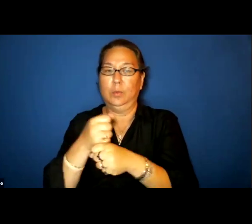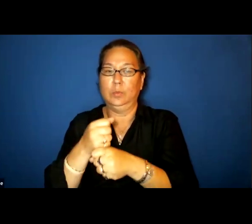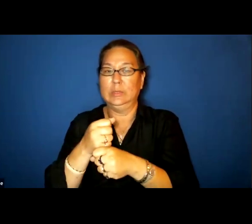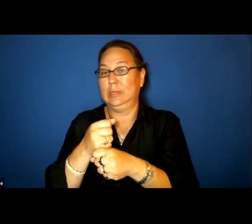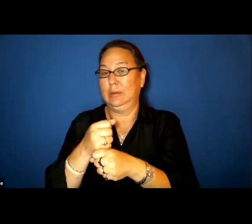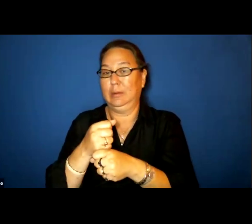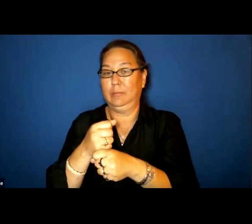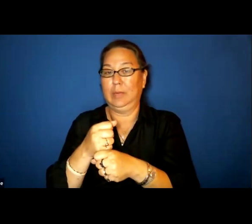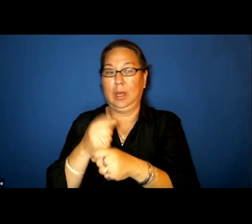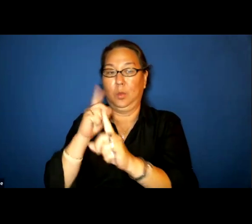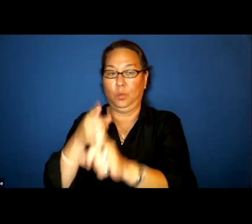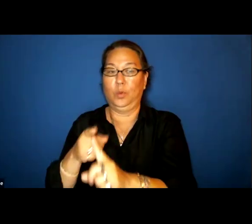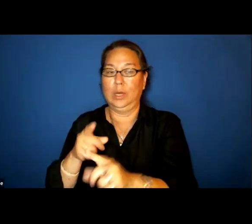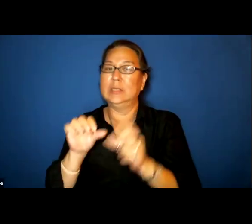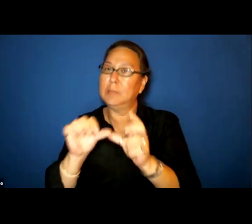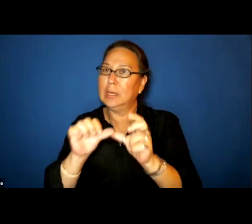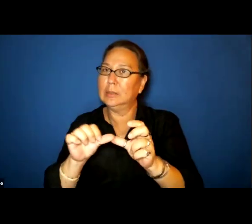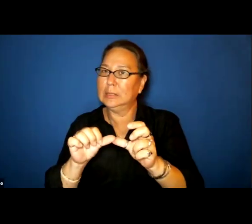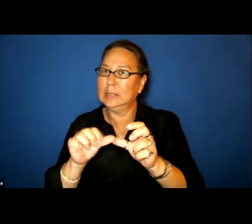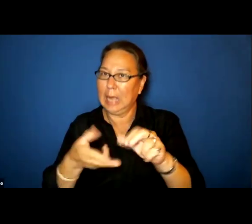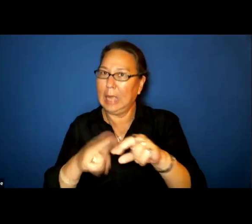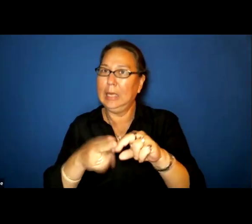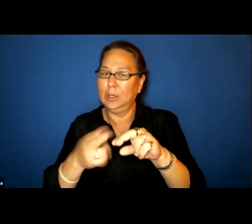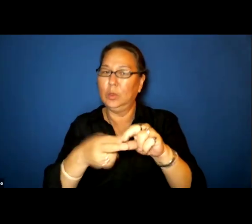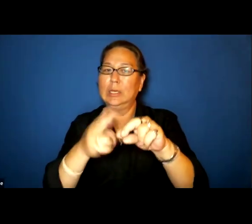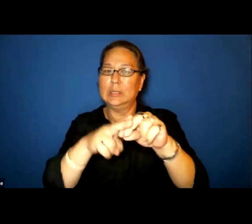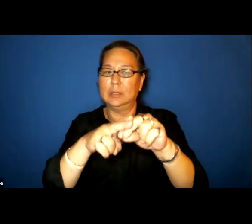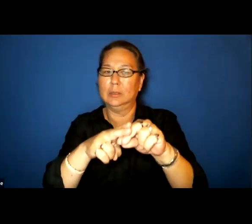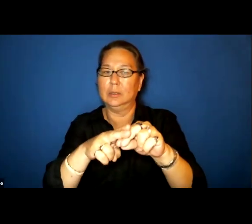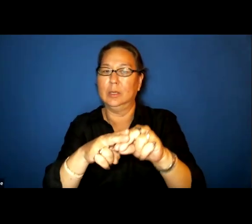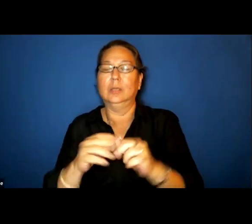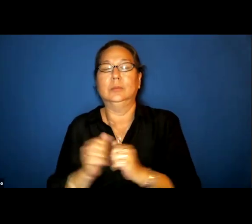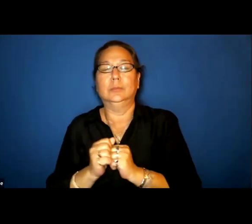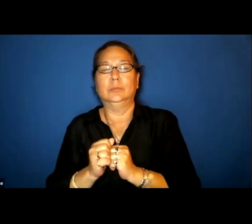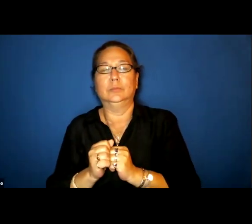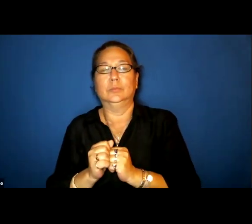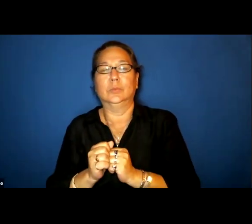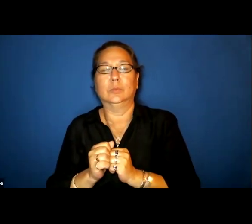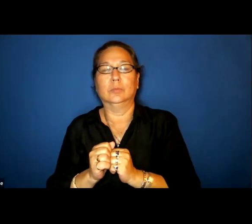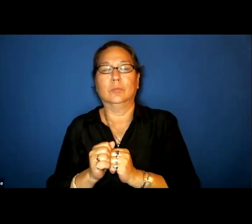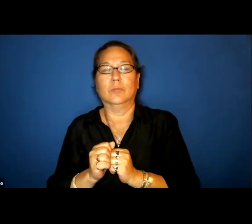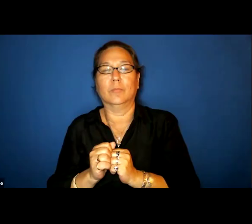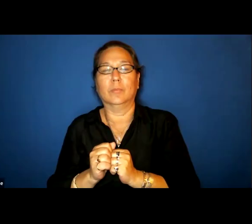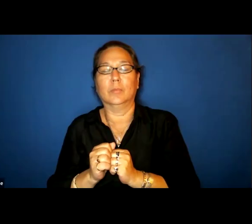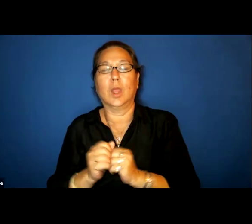which as more and more applicants receive points,